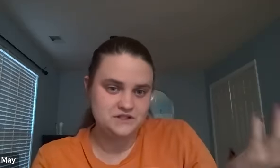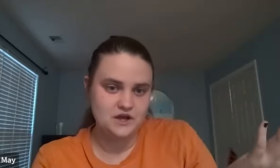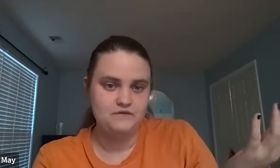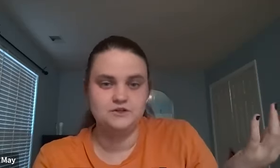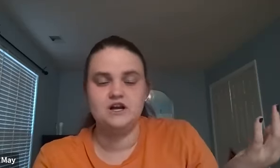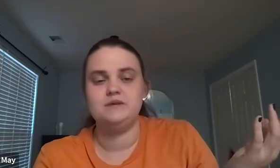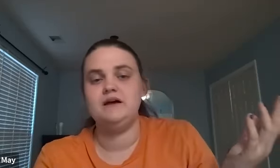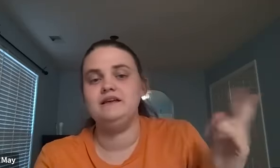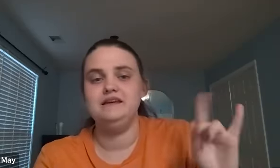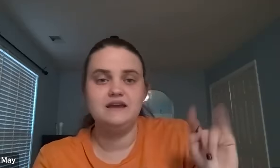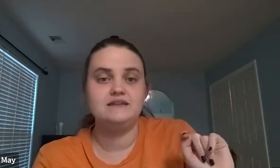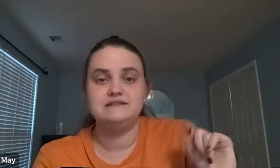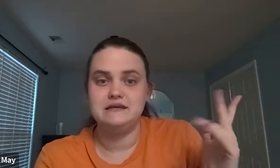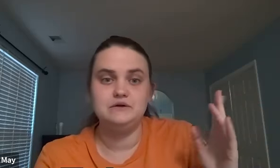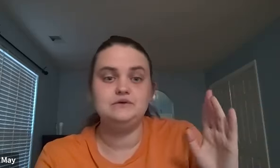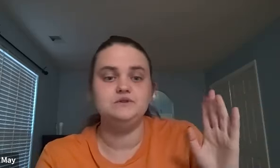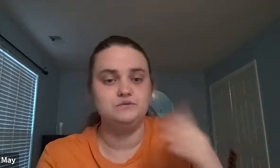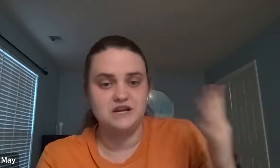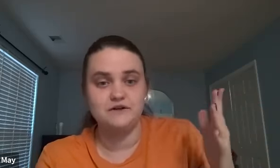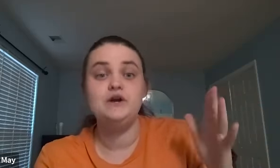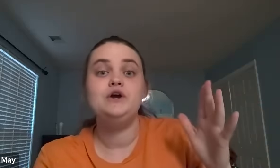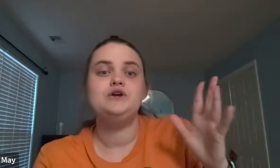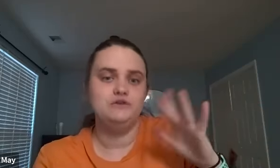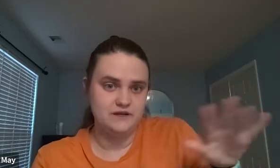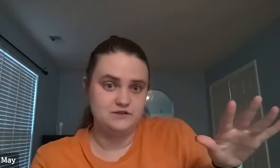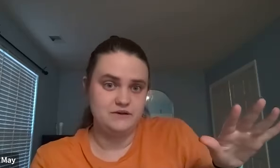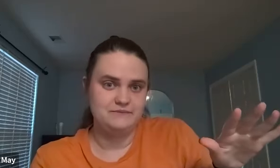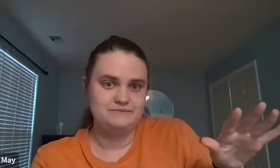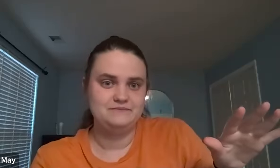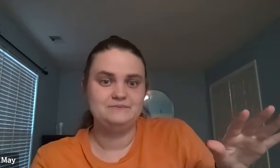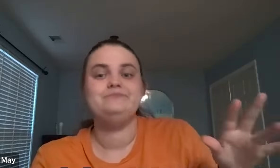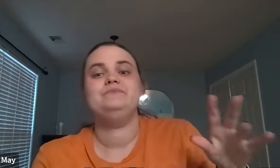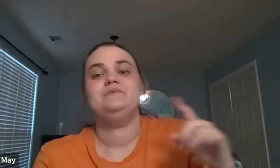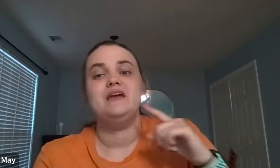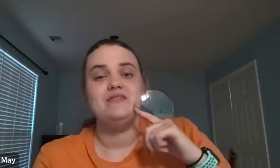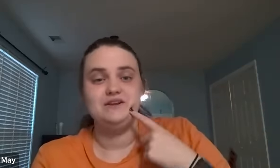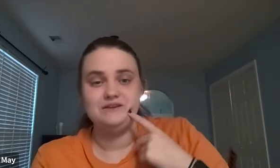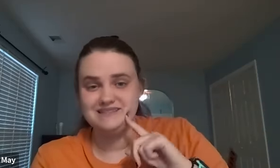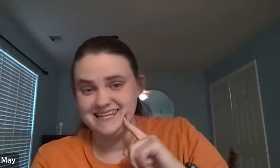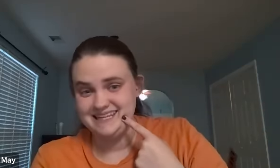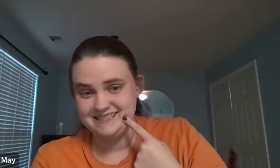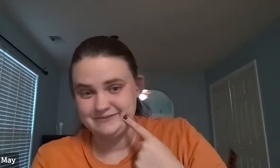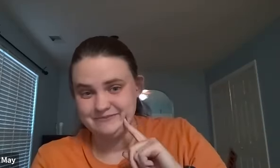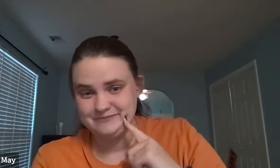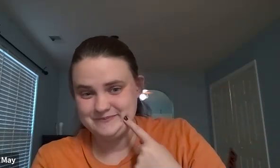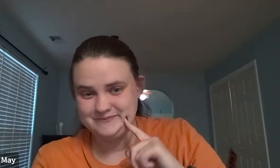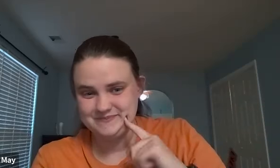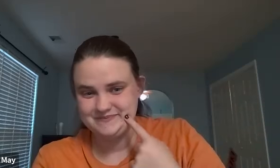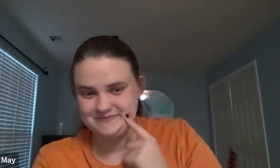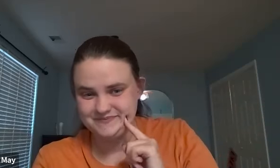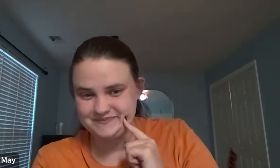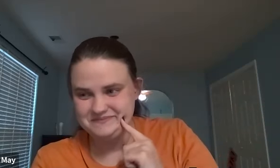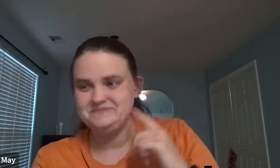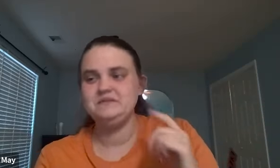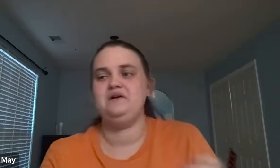So if you're talking about like Kit Kats, Skittles, whichever, you finger spell them. And then you can say candy. All